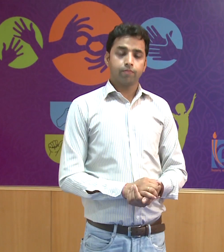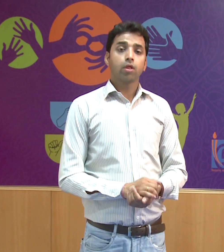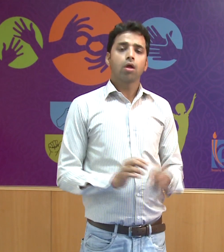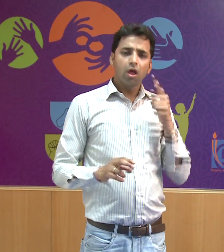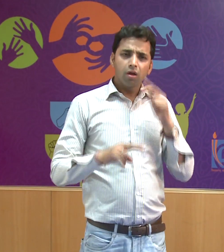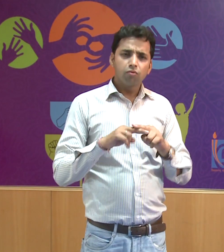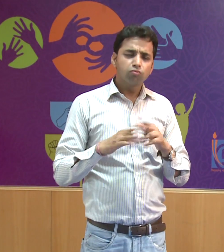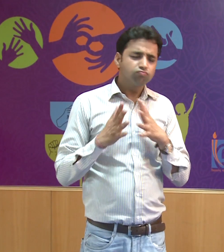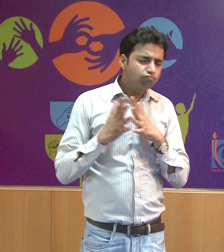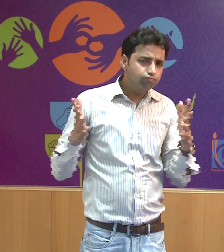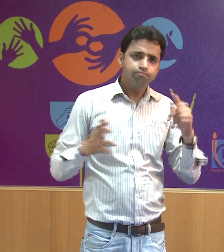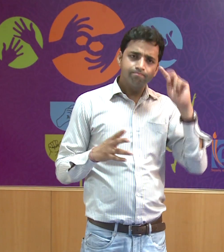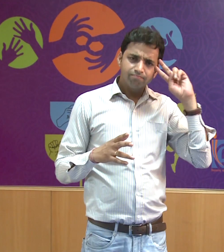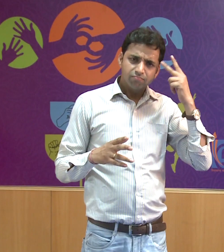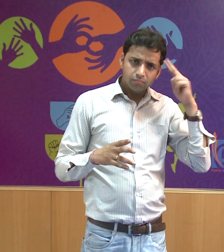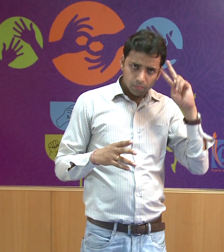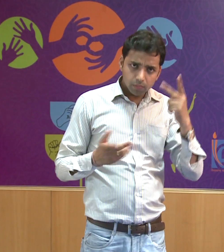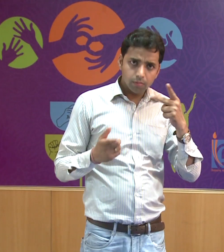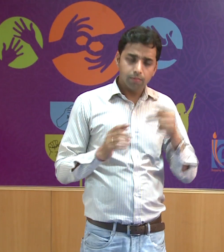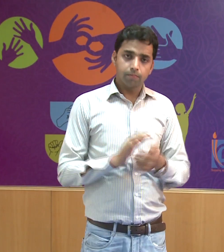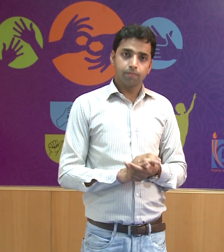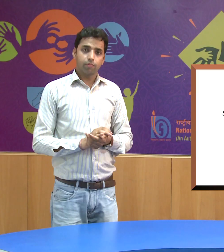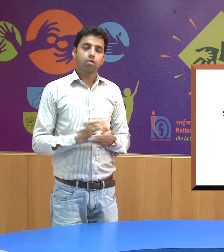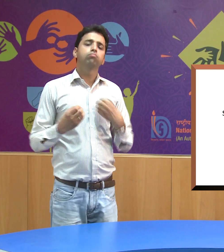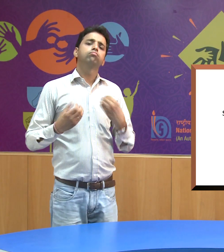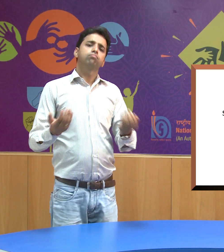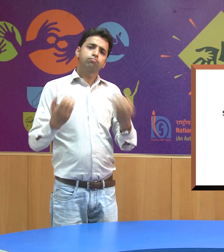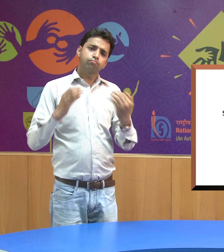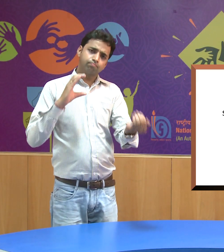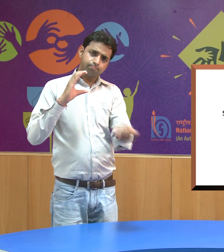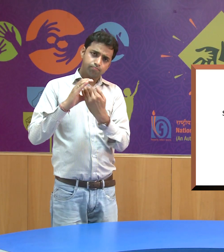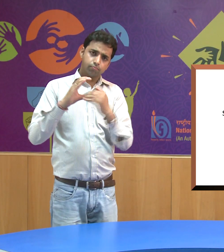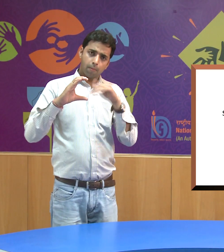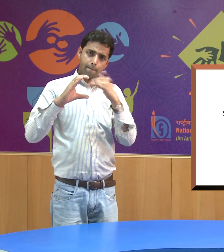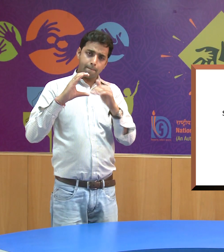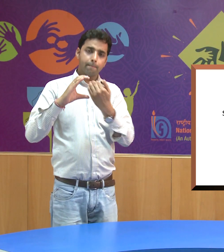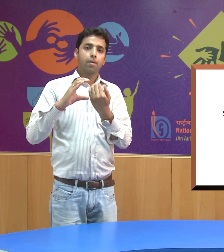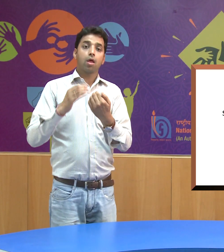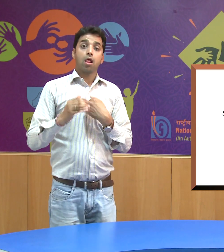have any query, you may send email at